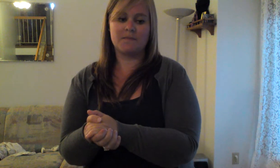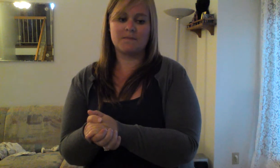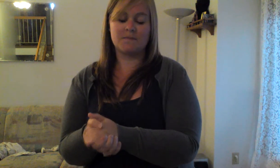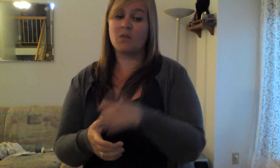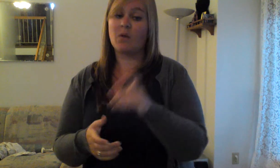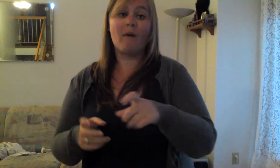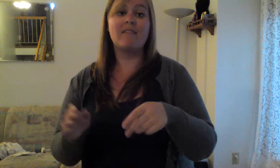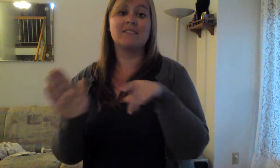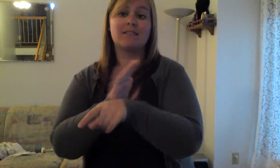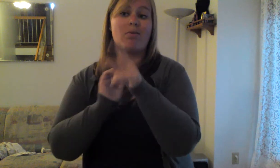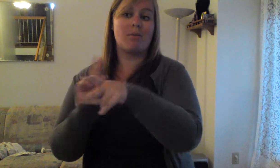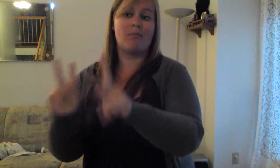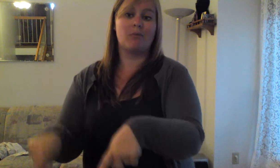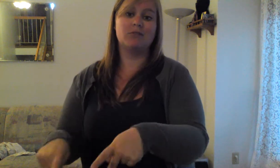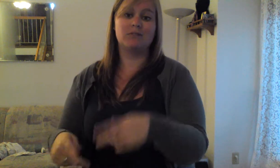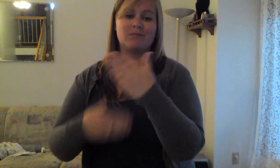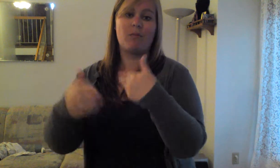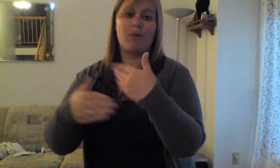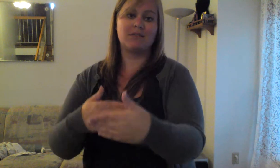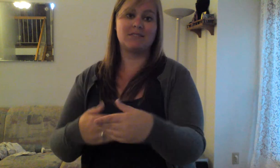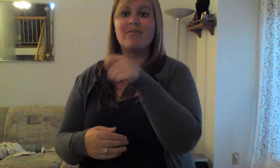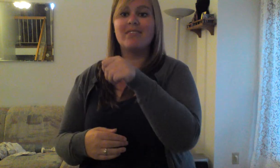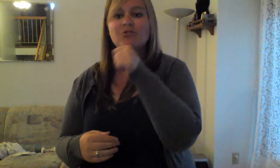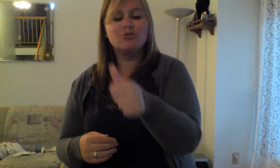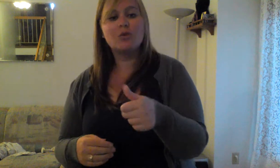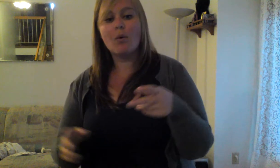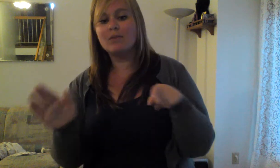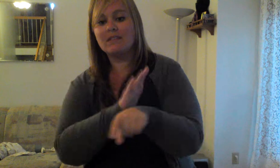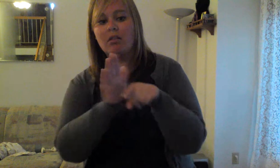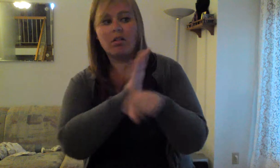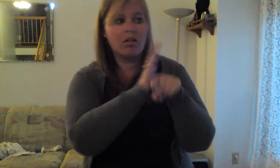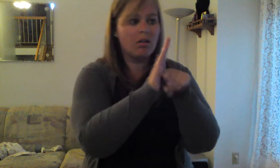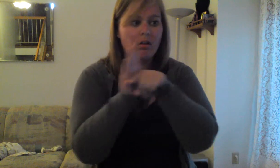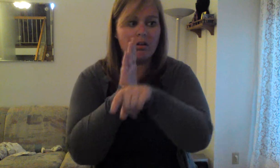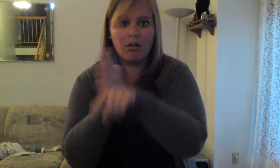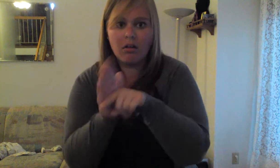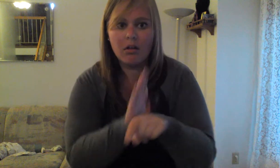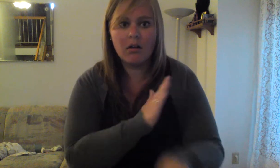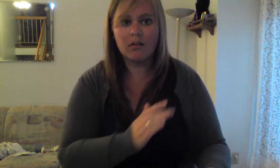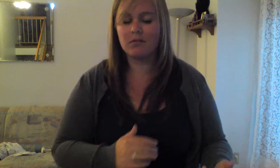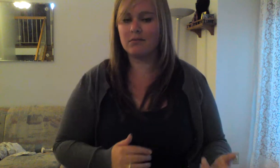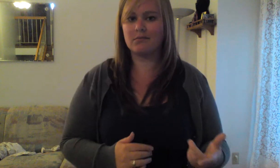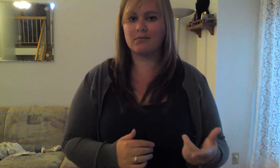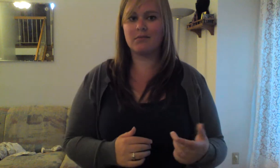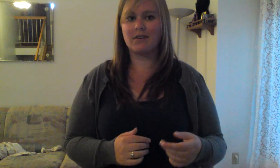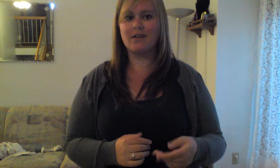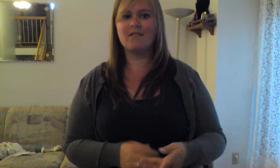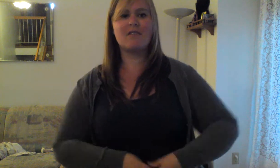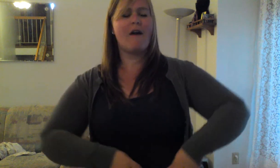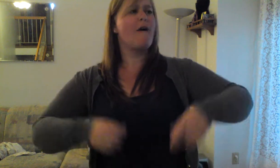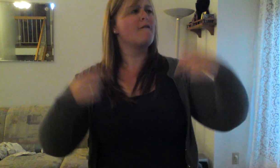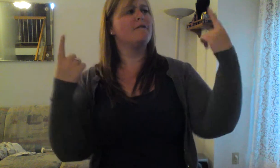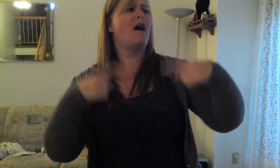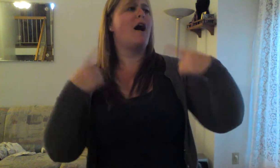in the process to make sure that they don't kill a mass of people. I hate it when people say that fighting for peace is like raping for Virginia.